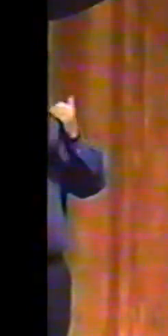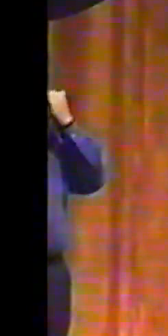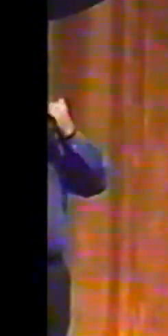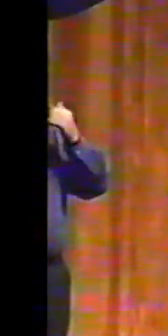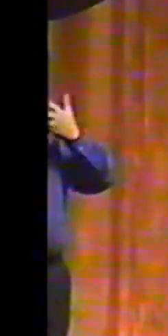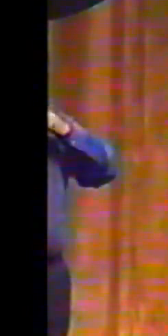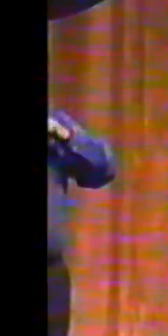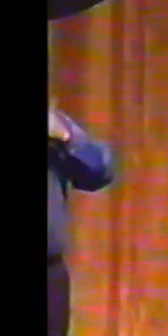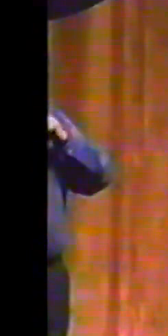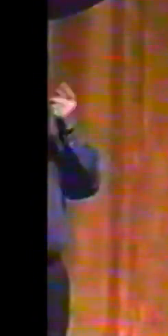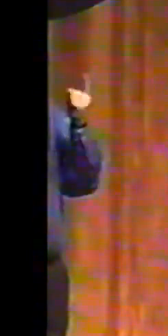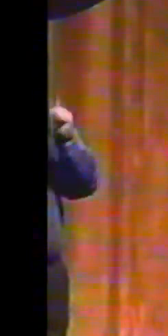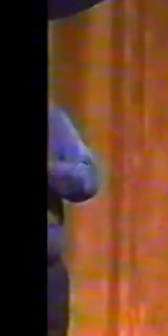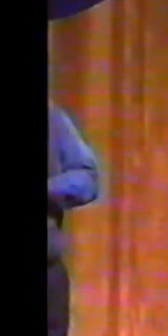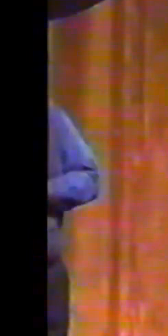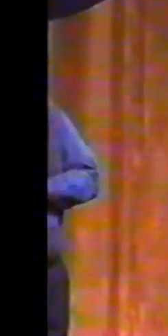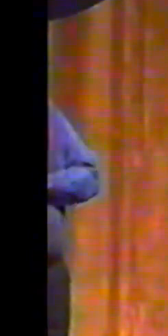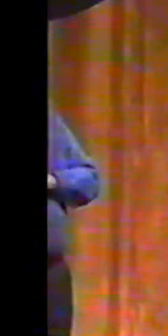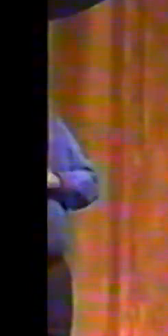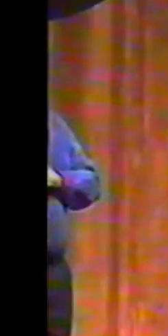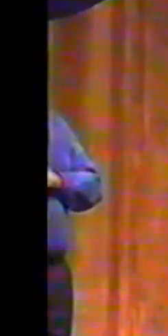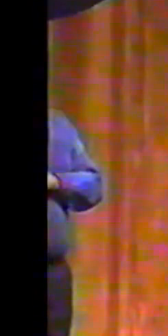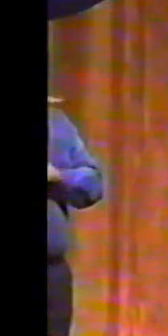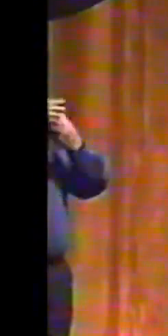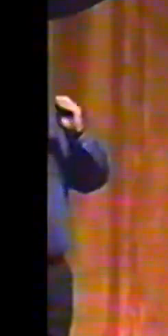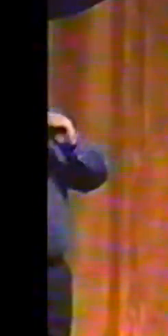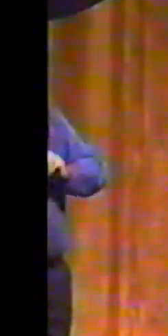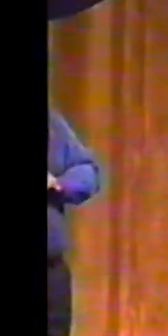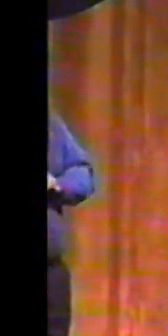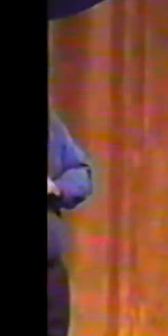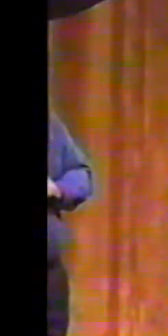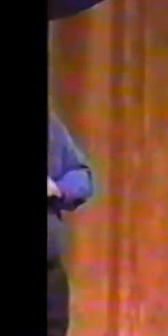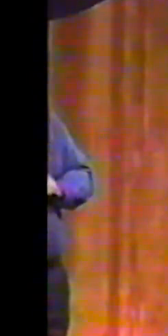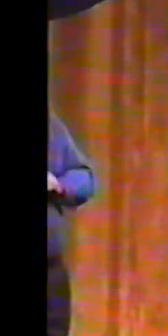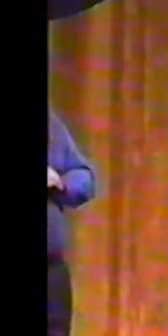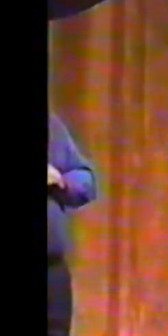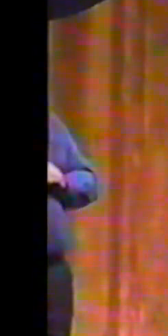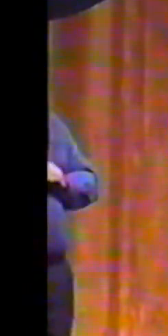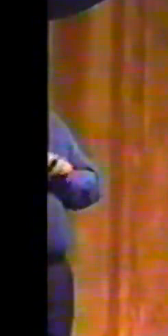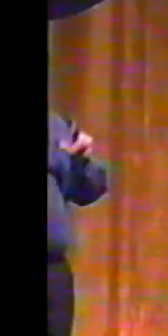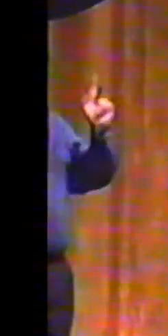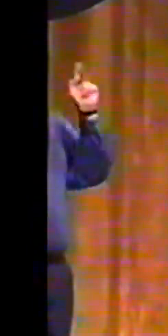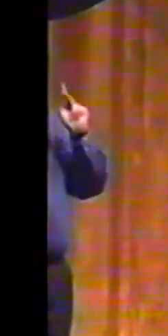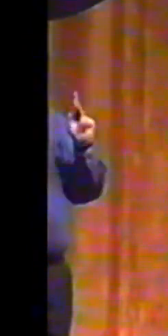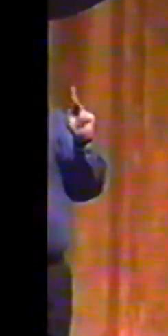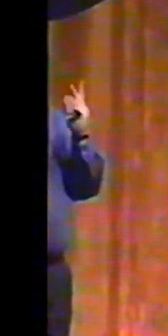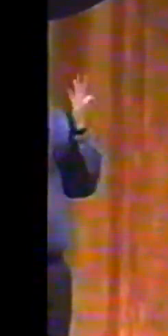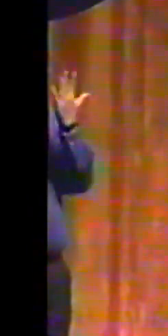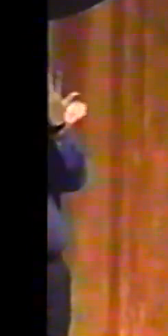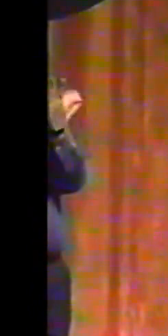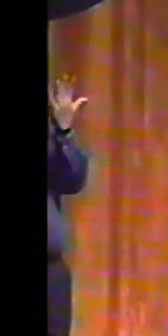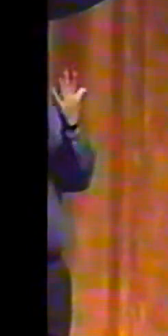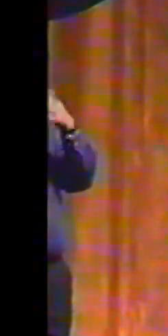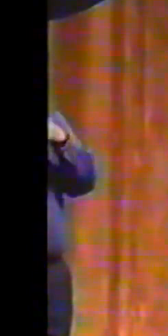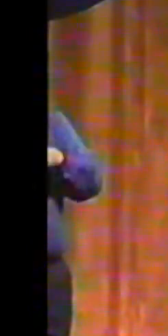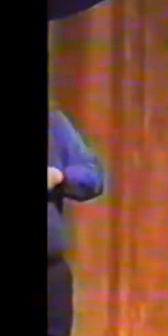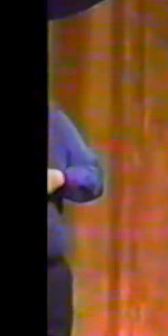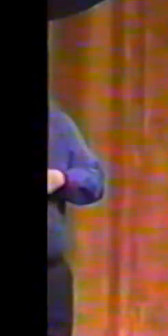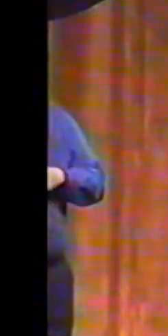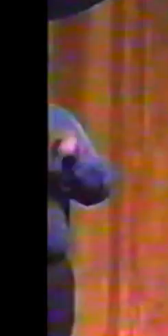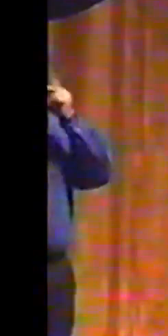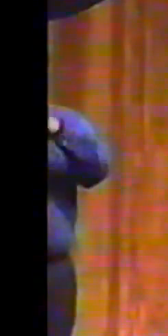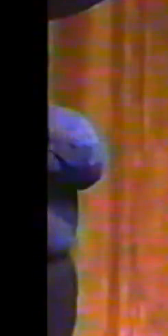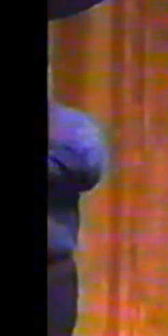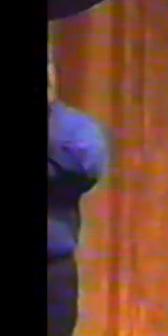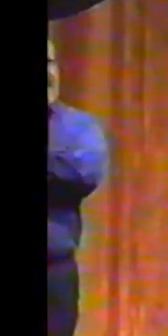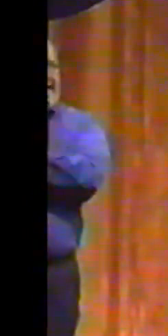quote-unquote truths because people from all sides of the political spectrum, even people within the agency, were able to